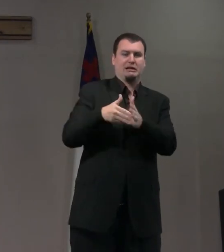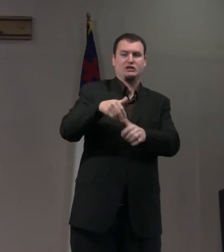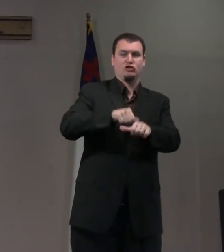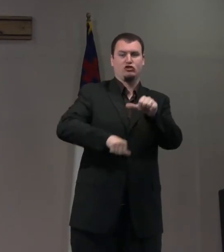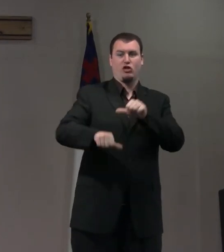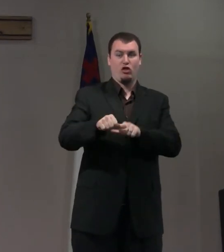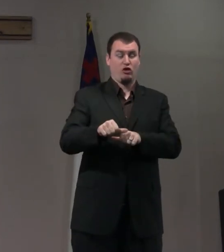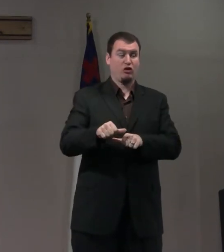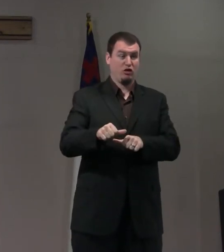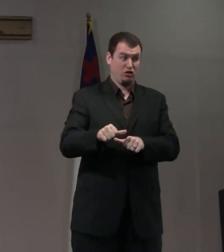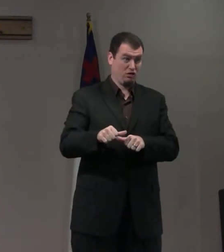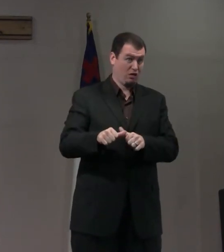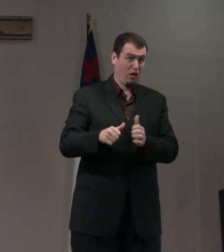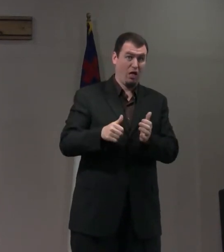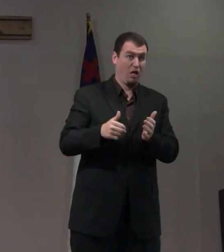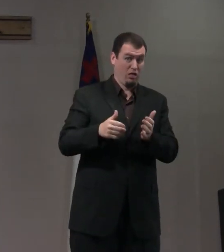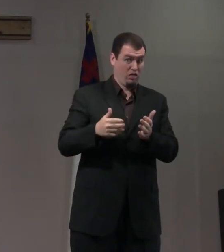first time they met each other,